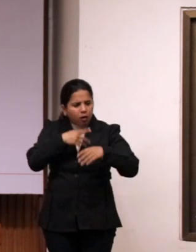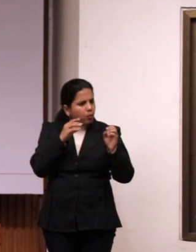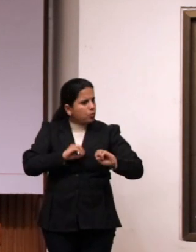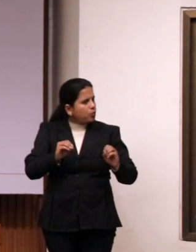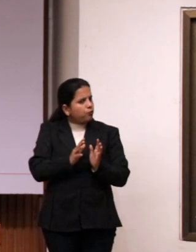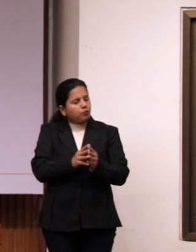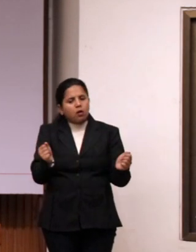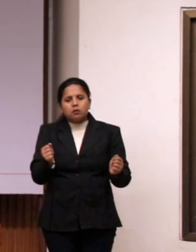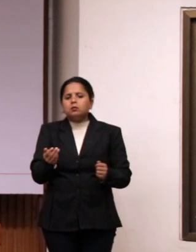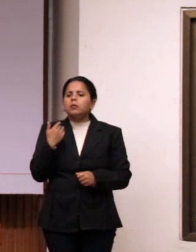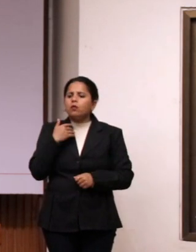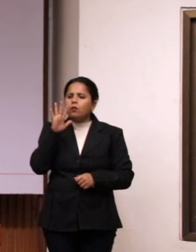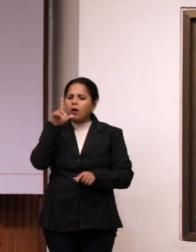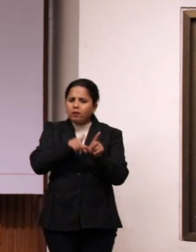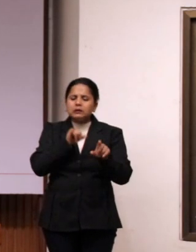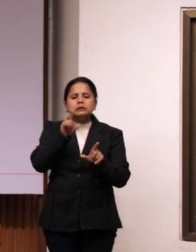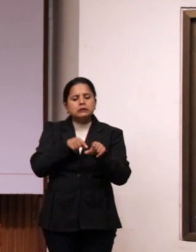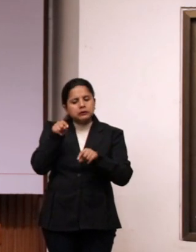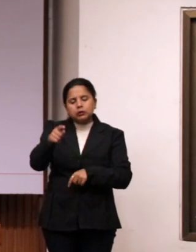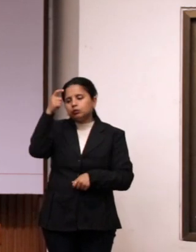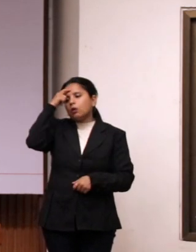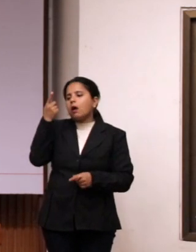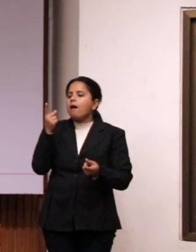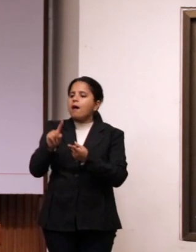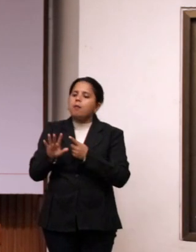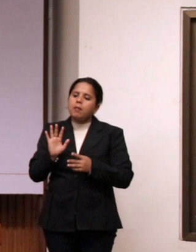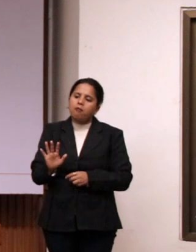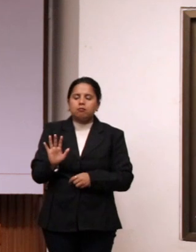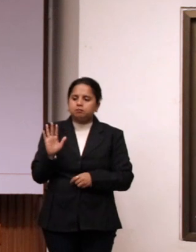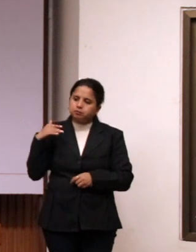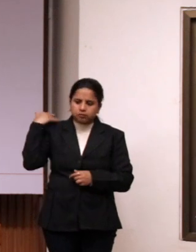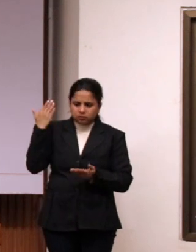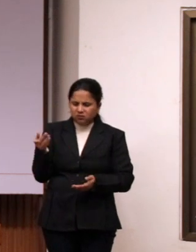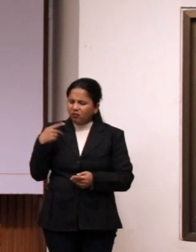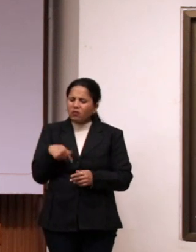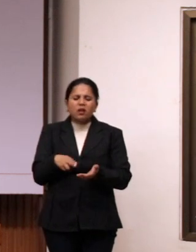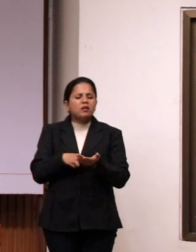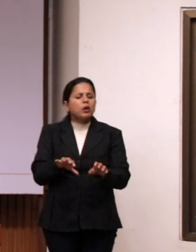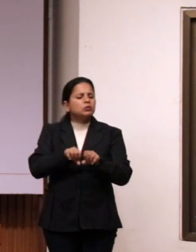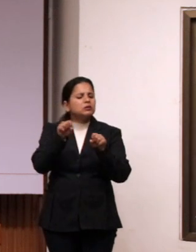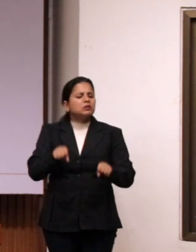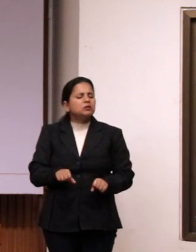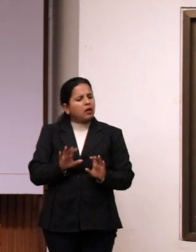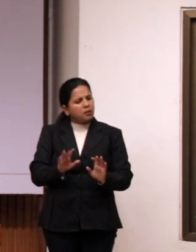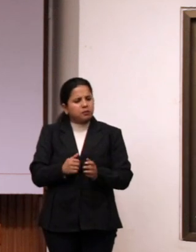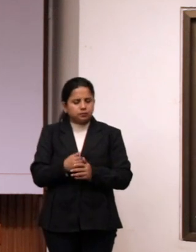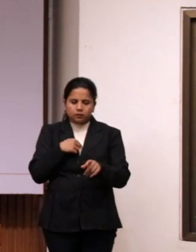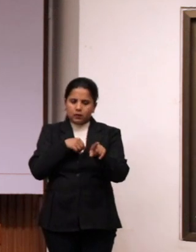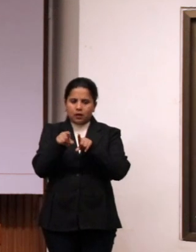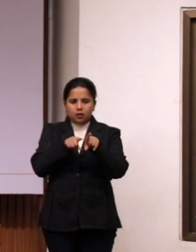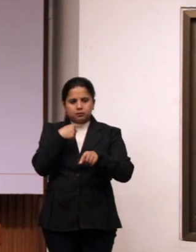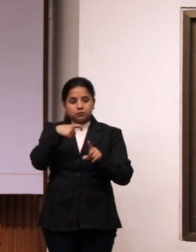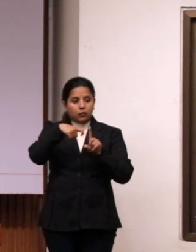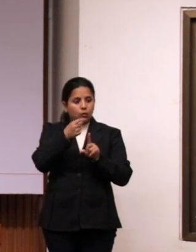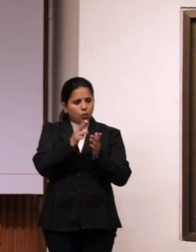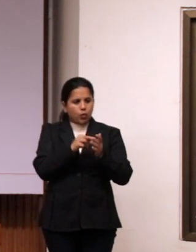like 5-6 years later on. This is the problem. So it happens from the. In natural system also, Debu, it happens. Yeah. I give you example of Kuno.